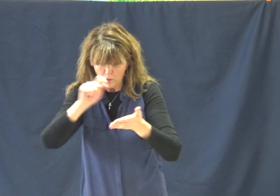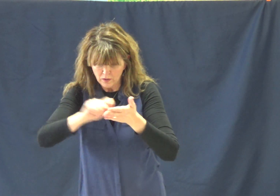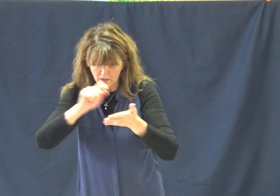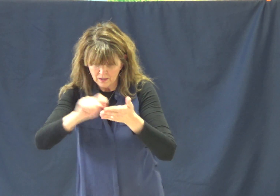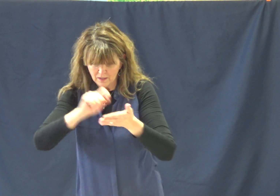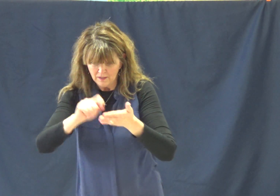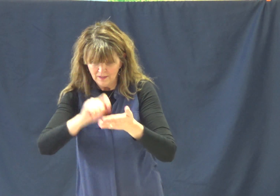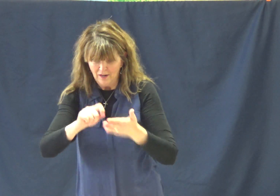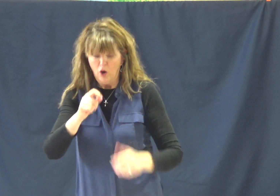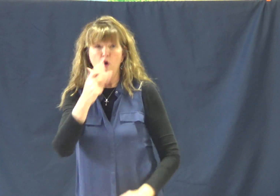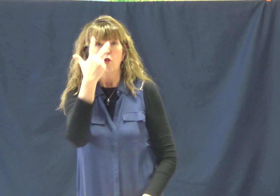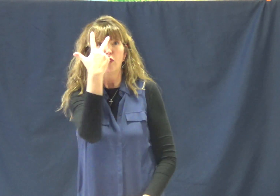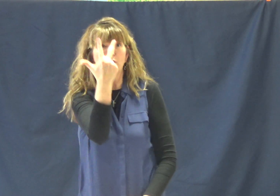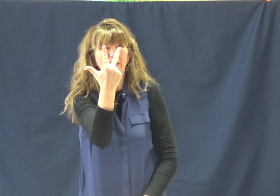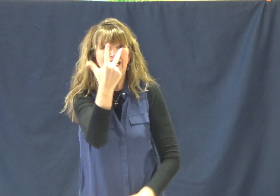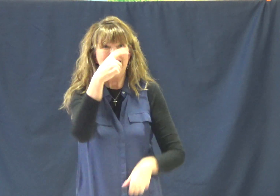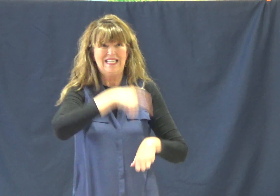So Paul wrote